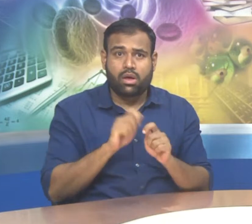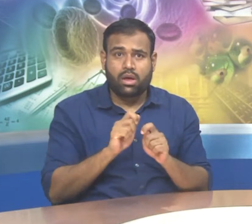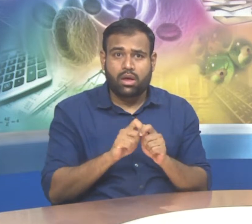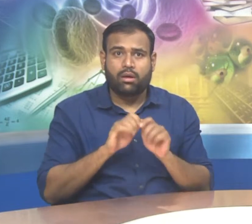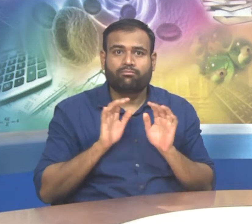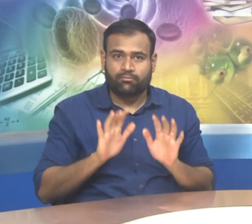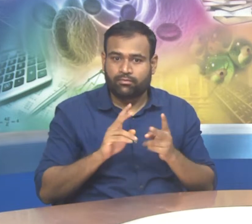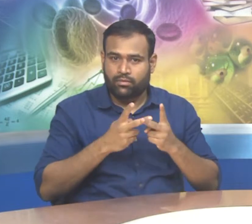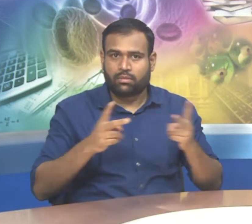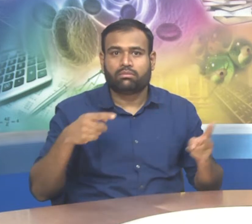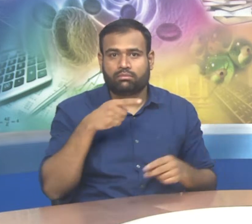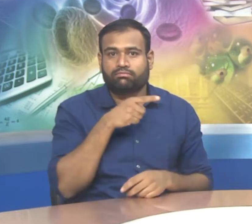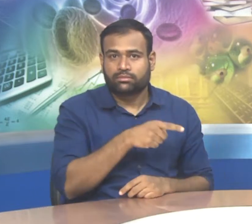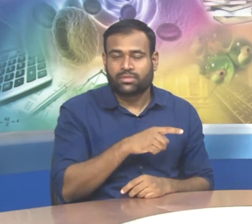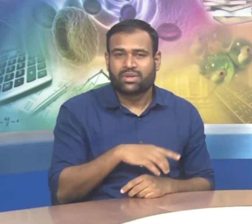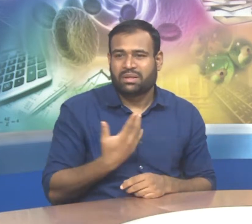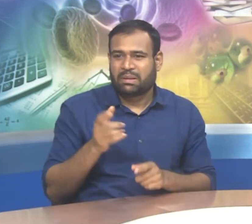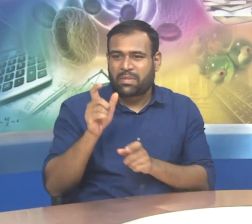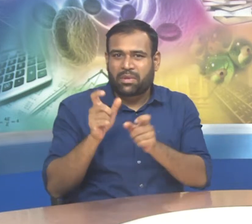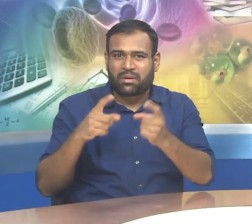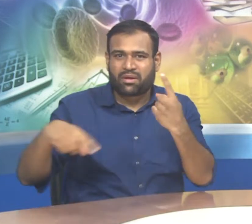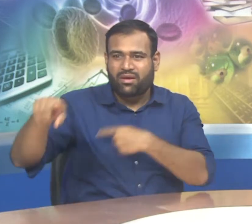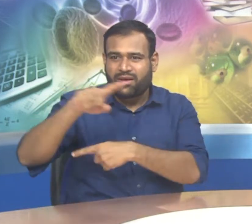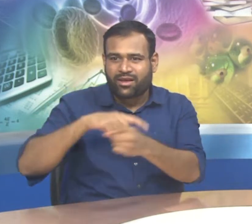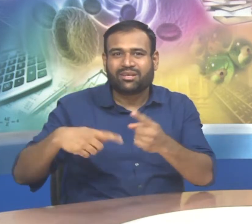And also it acts as an